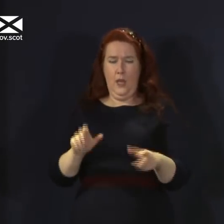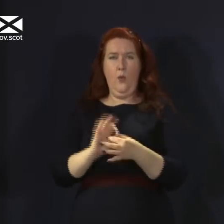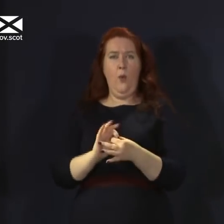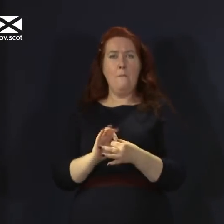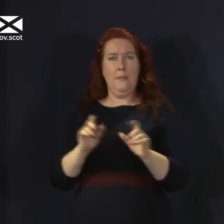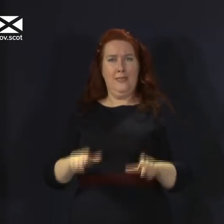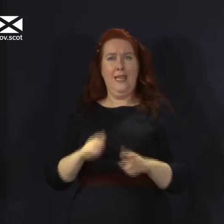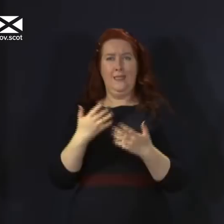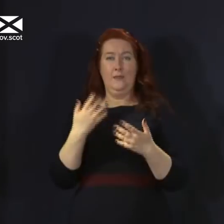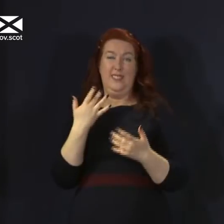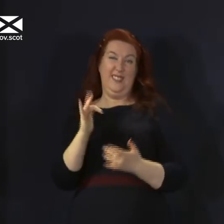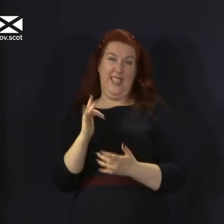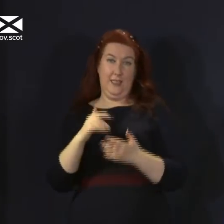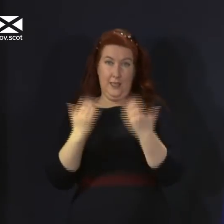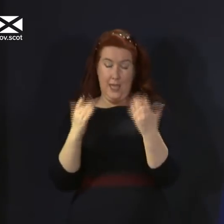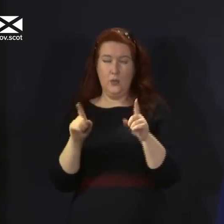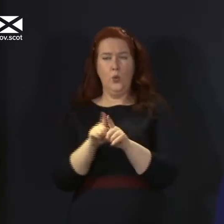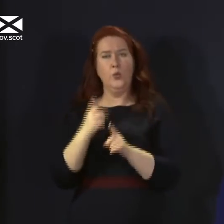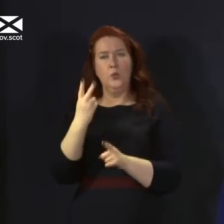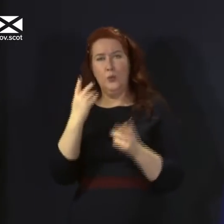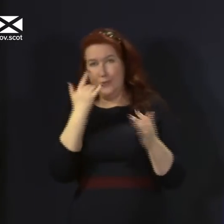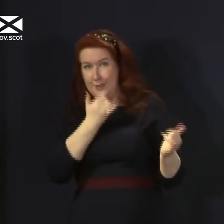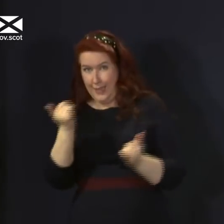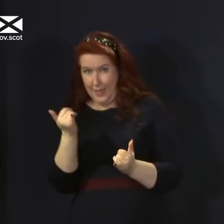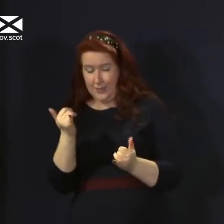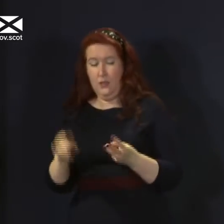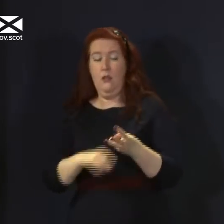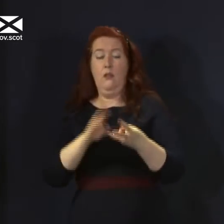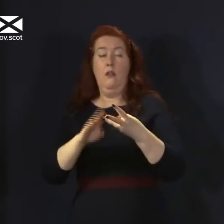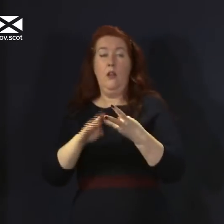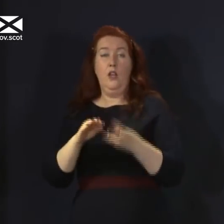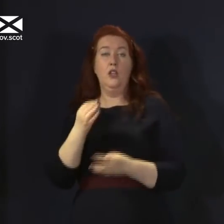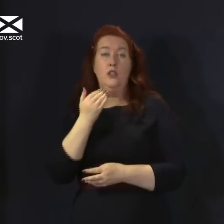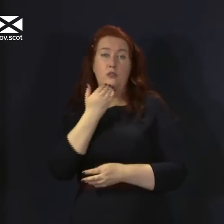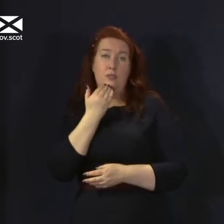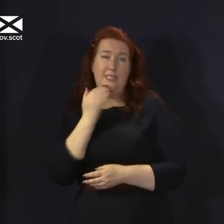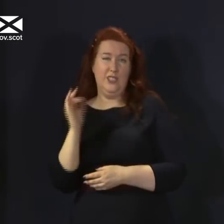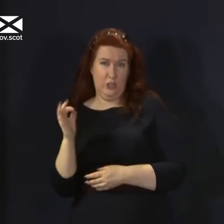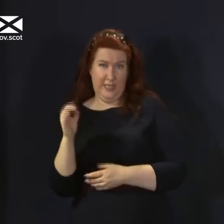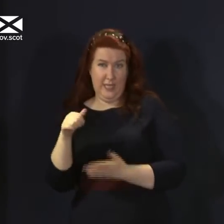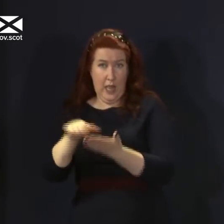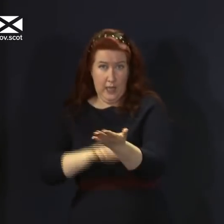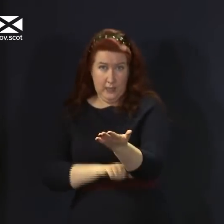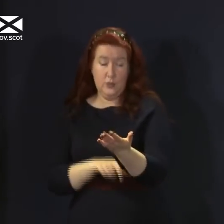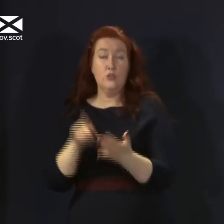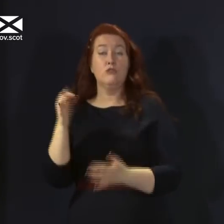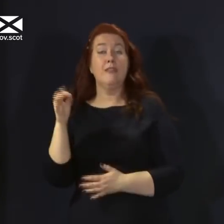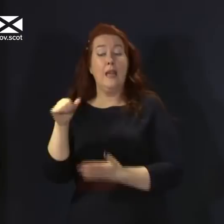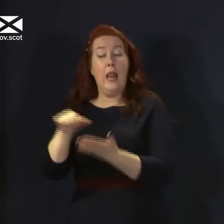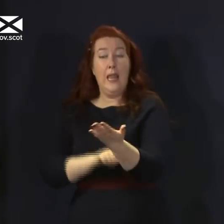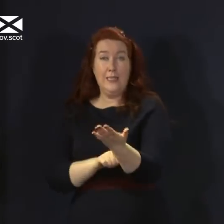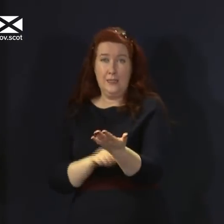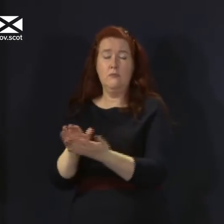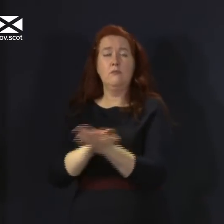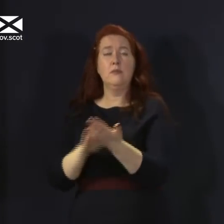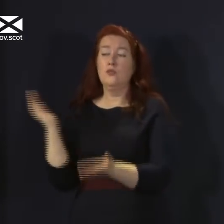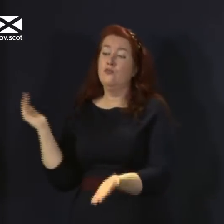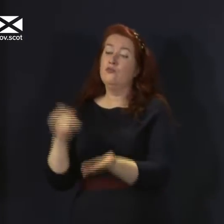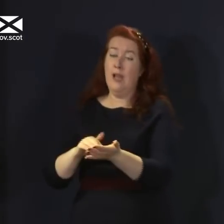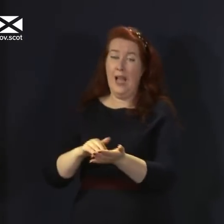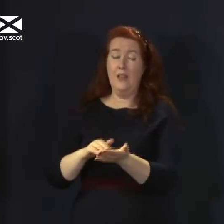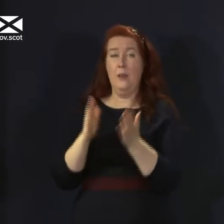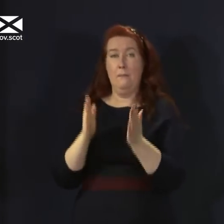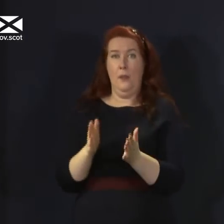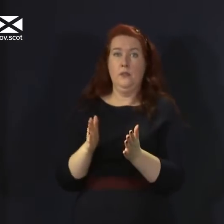that period. And we will also introduce a green list of countries. If you travel from a green list country, you will need to take a PCR